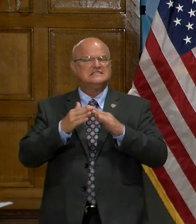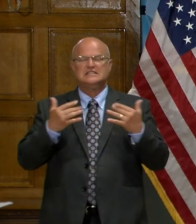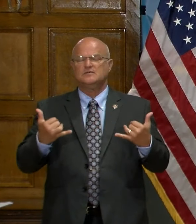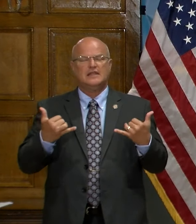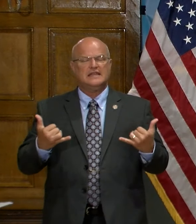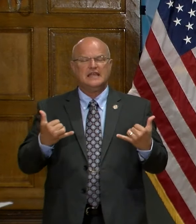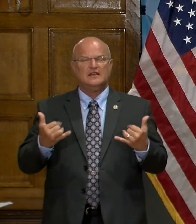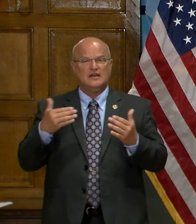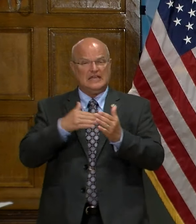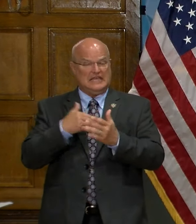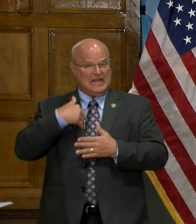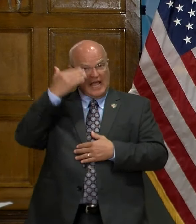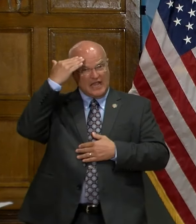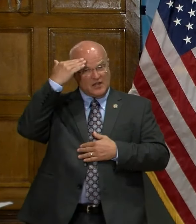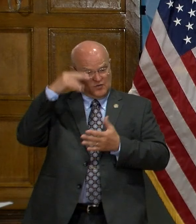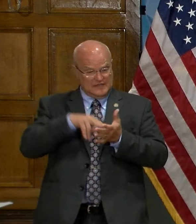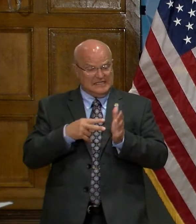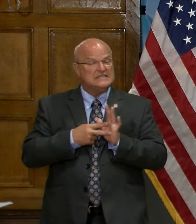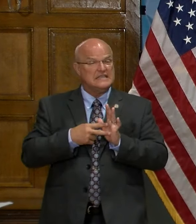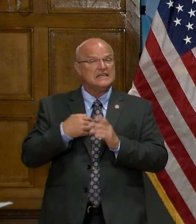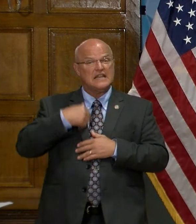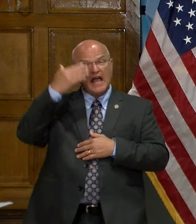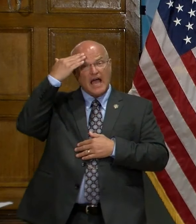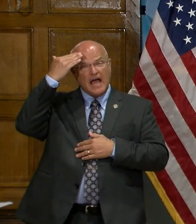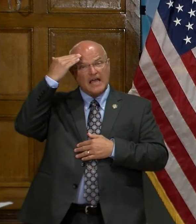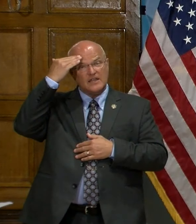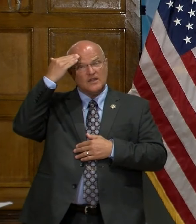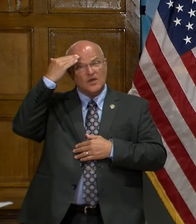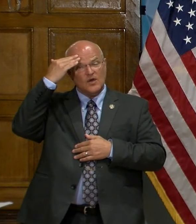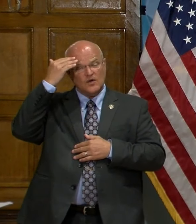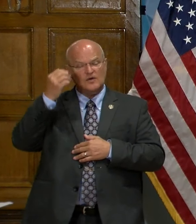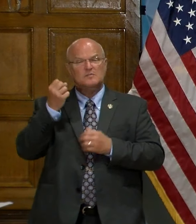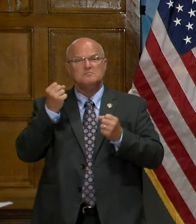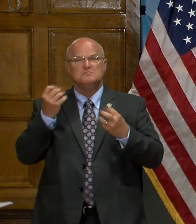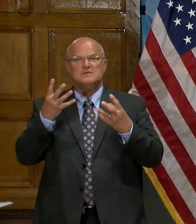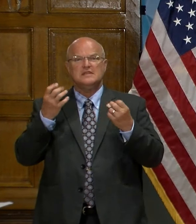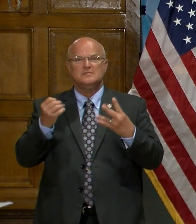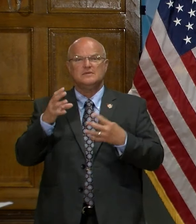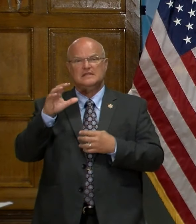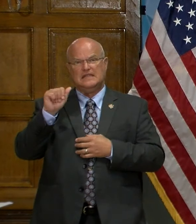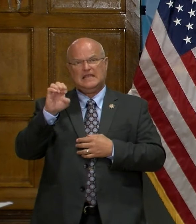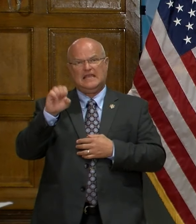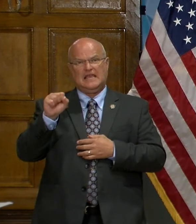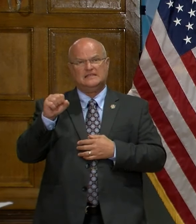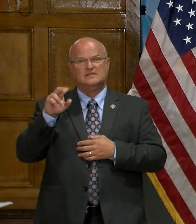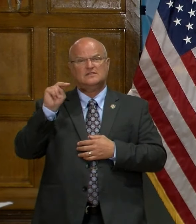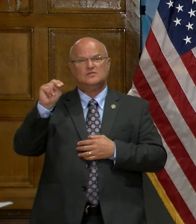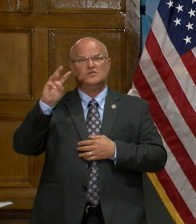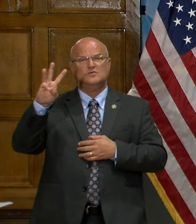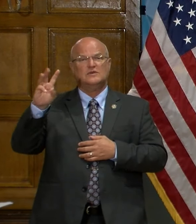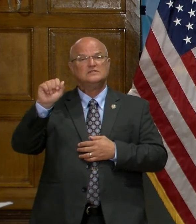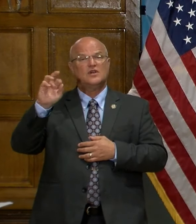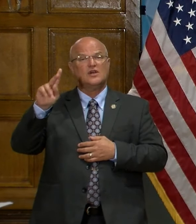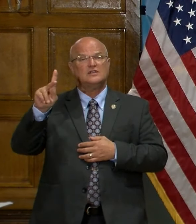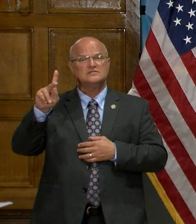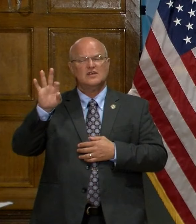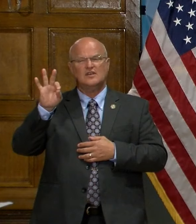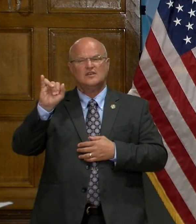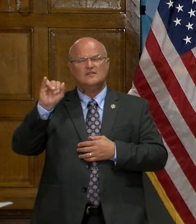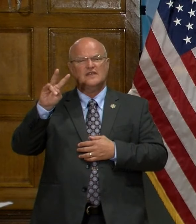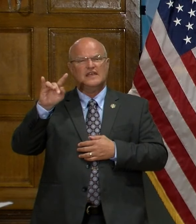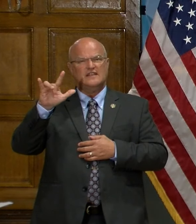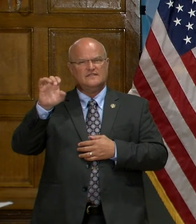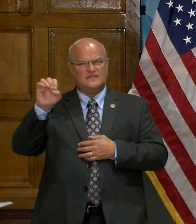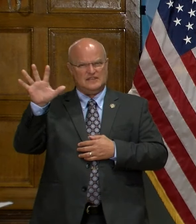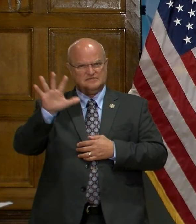this time. Again, I know the intent of it, and I know they've got a growing number of cases, so you know, I don't